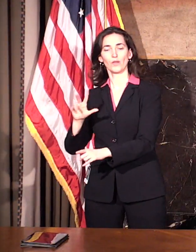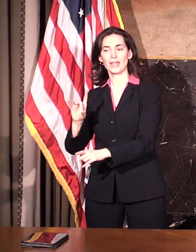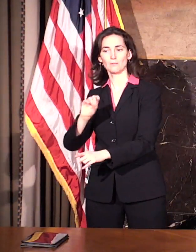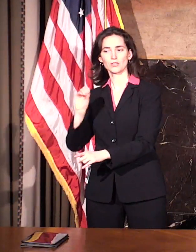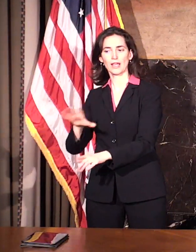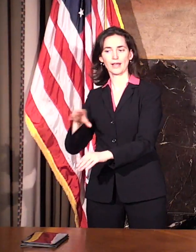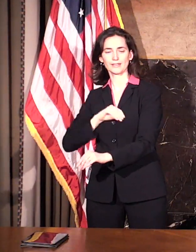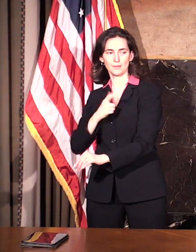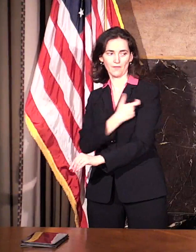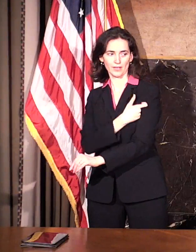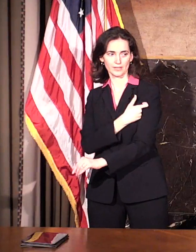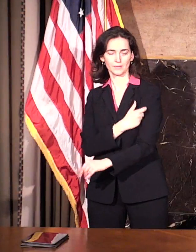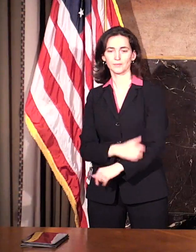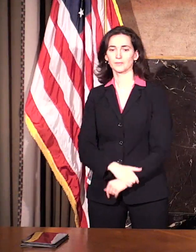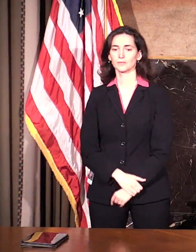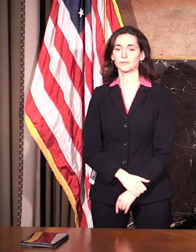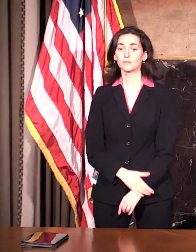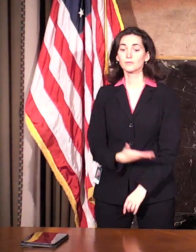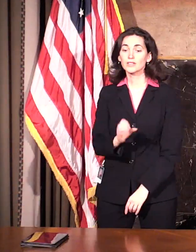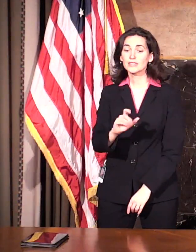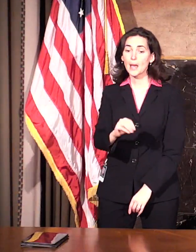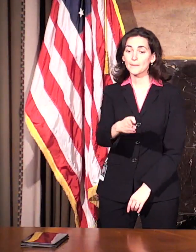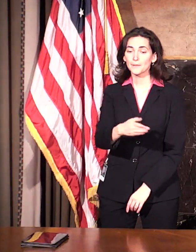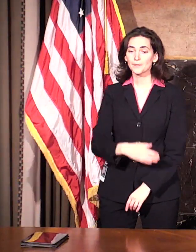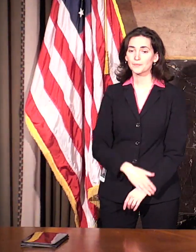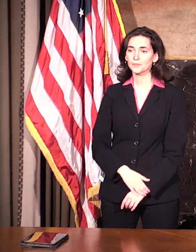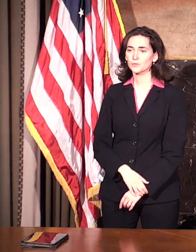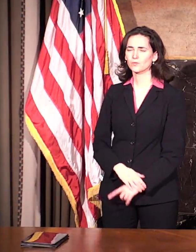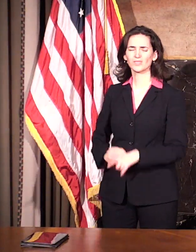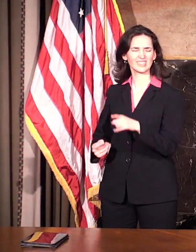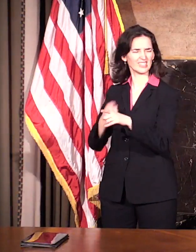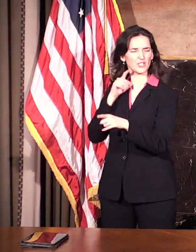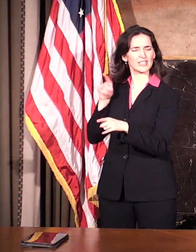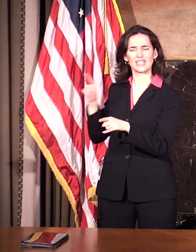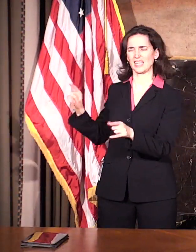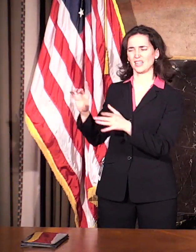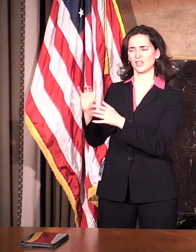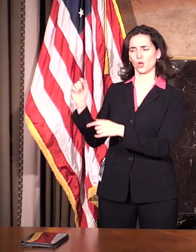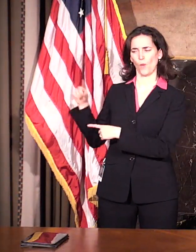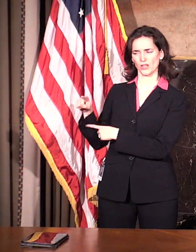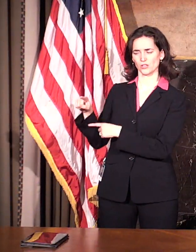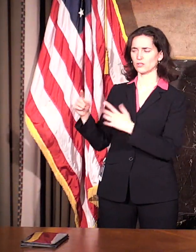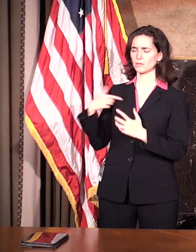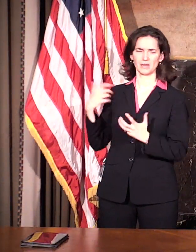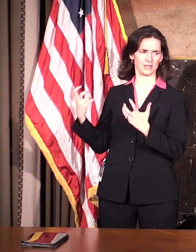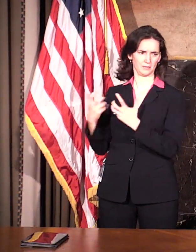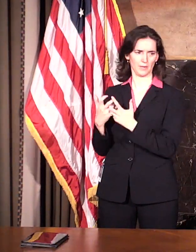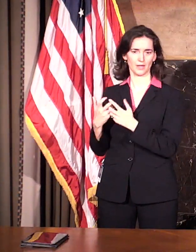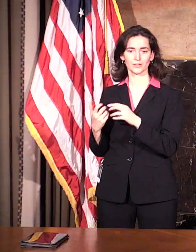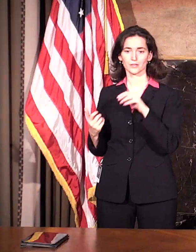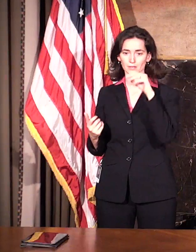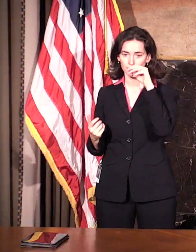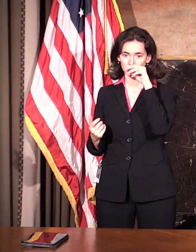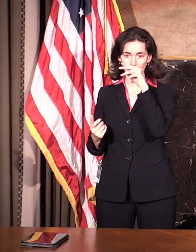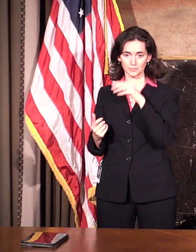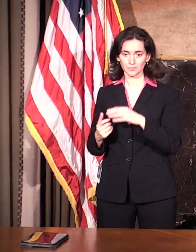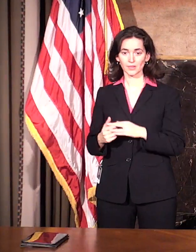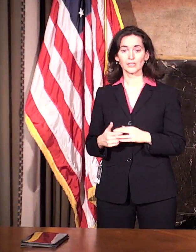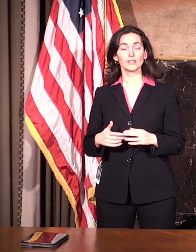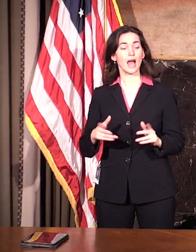38. Mm-hmm. Yep. And Sam? On this question, following up on that, we see like a pretty precipitous